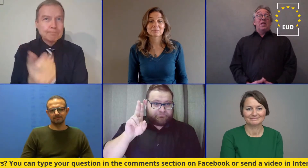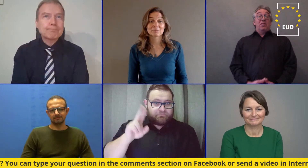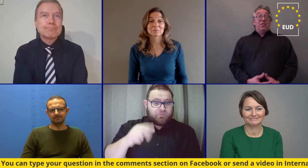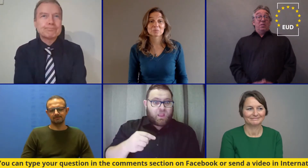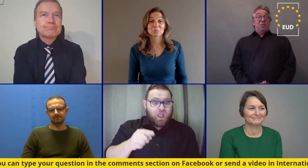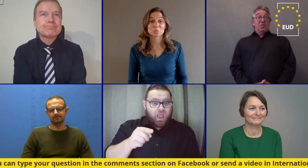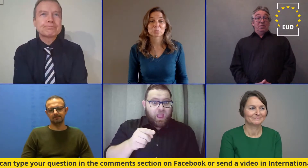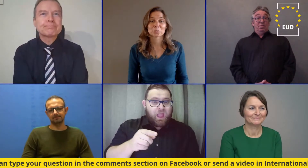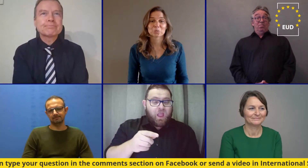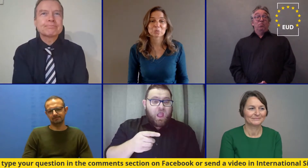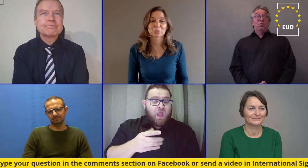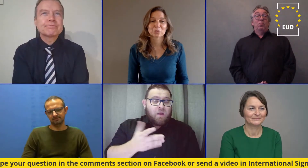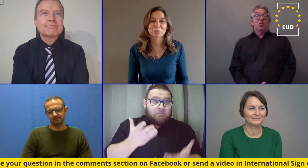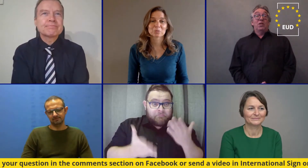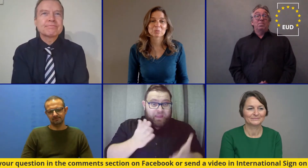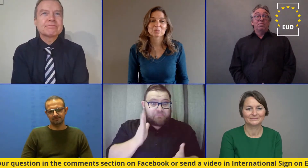interpreters. Bojan.